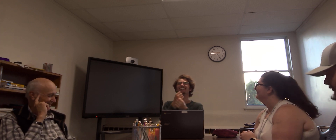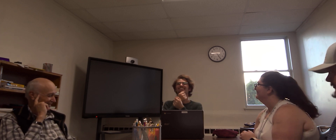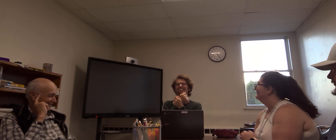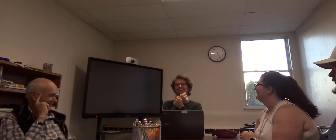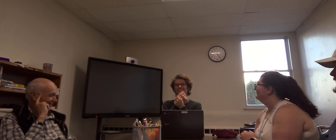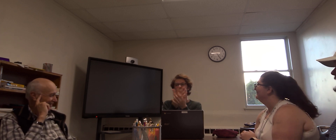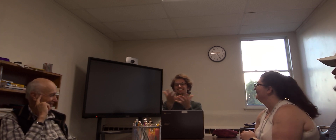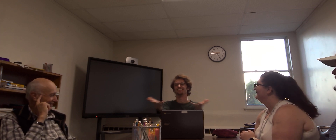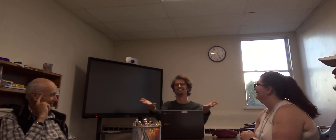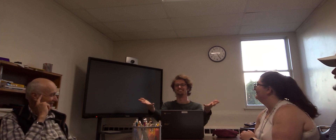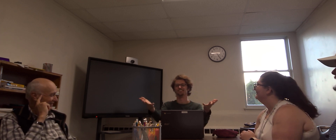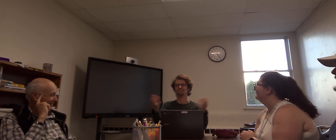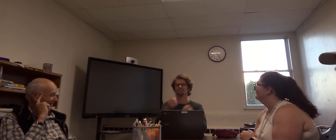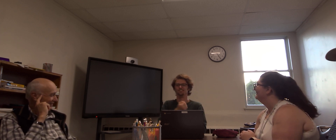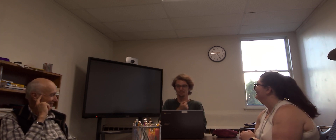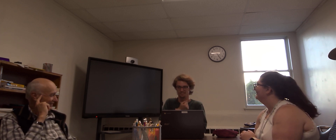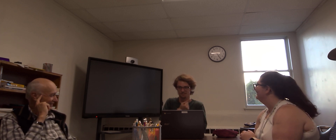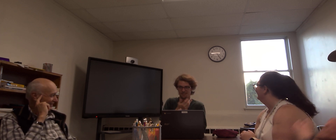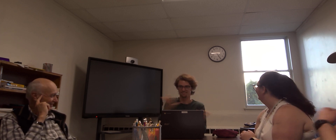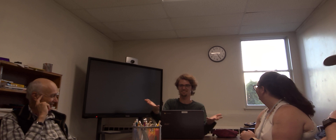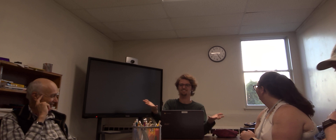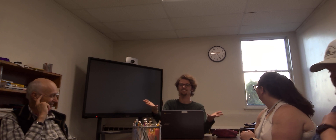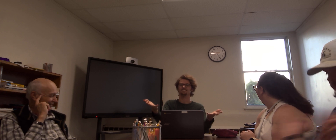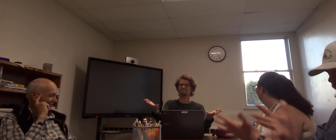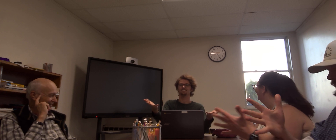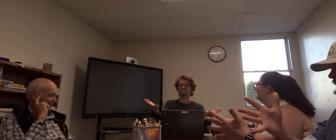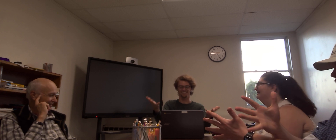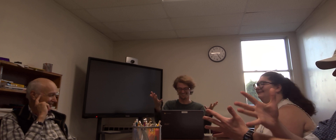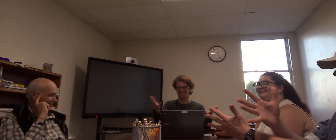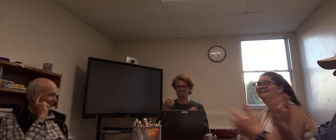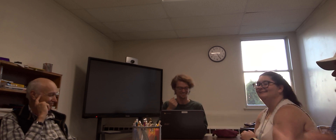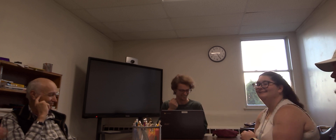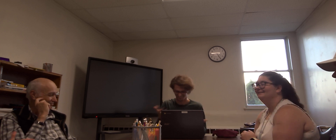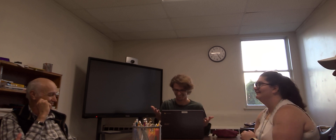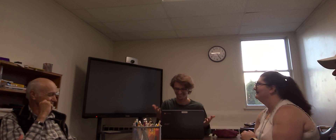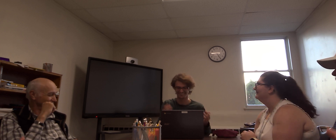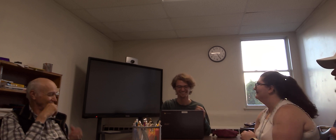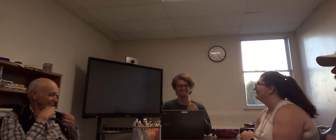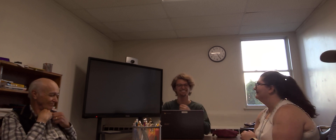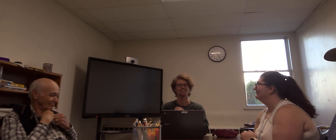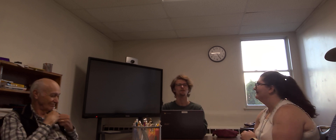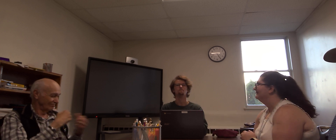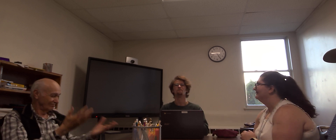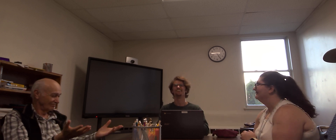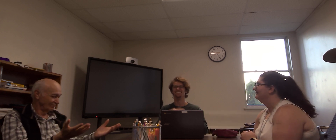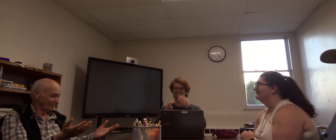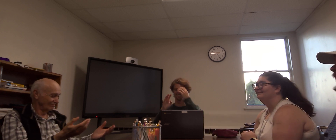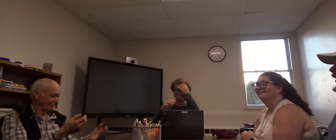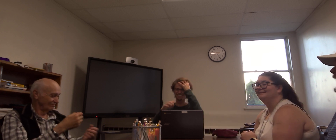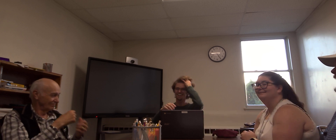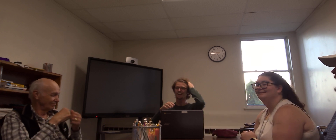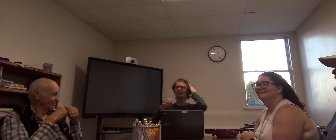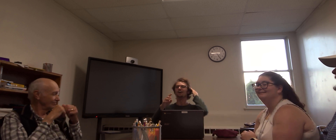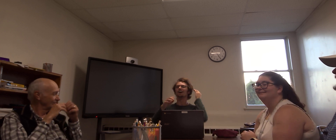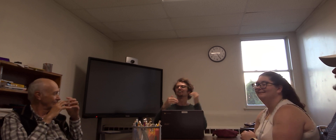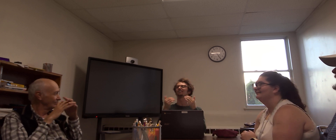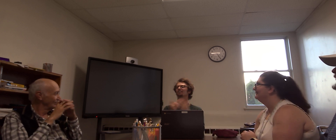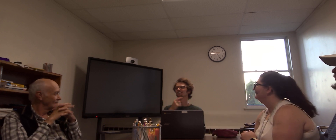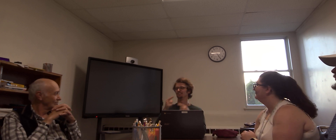Let's extend the fingers when we do it as well. There you go. Exhausted. Exploding. Yes, I can't wait to go to bed. So there's a new